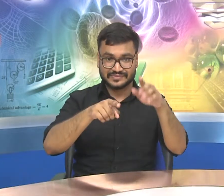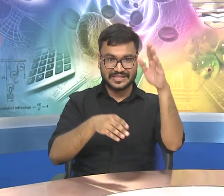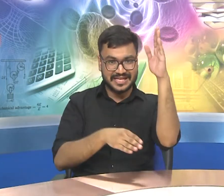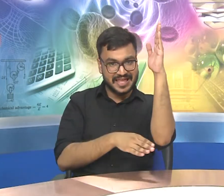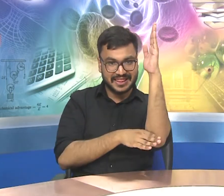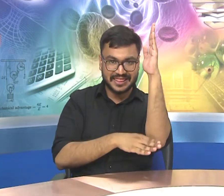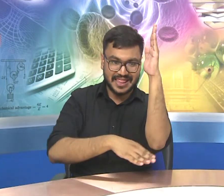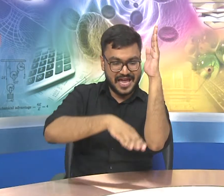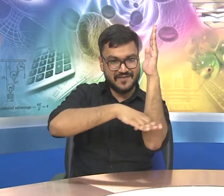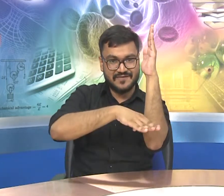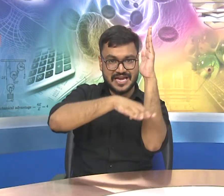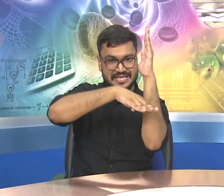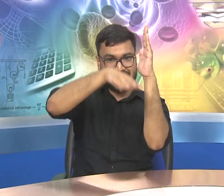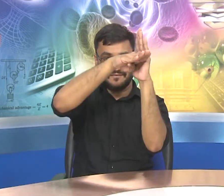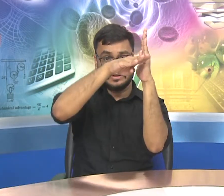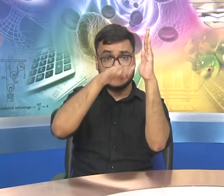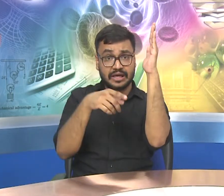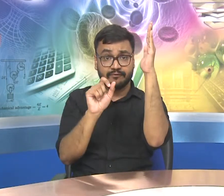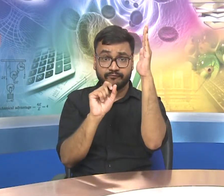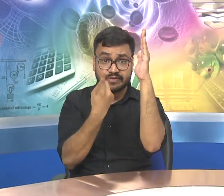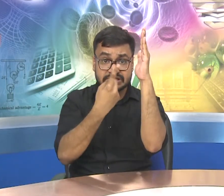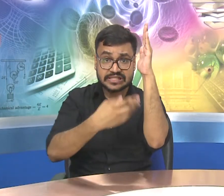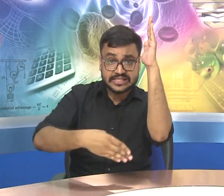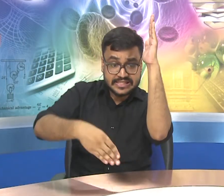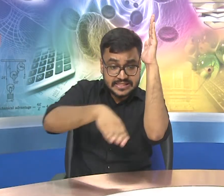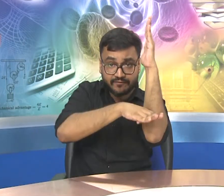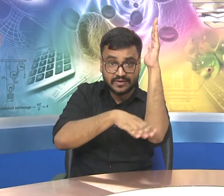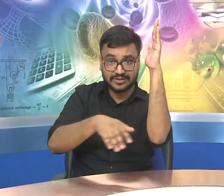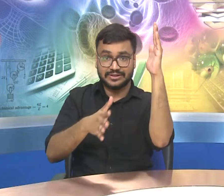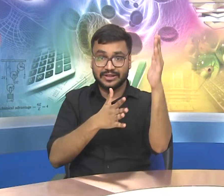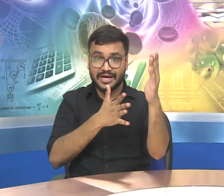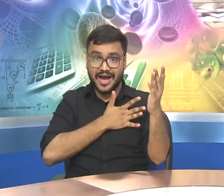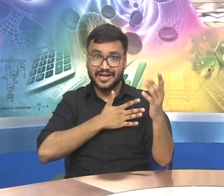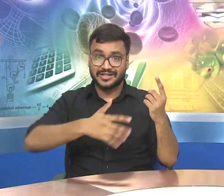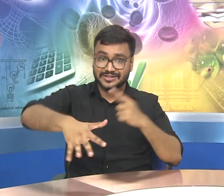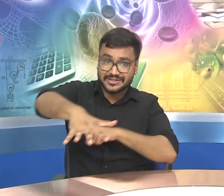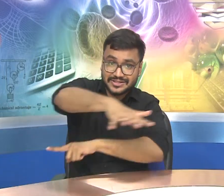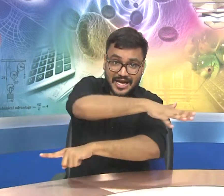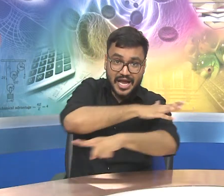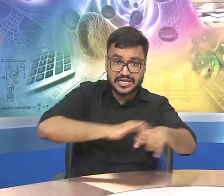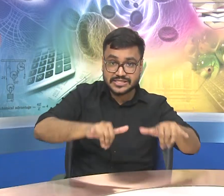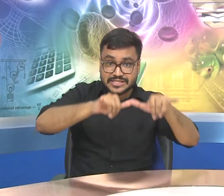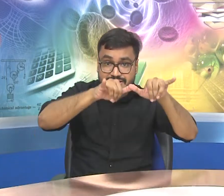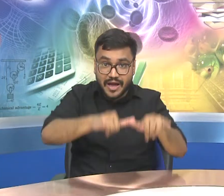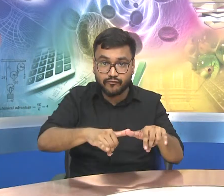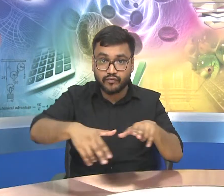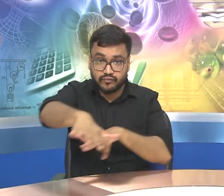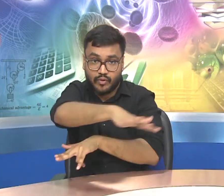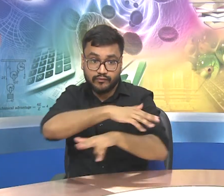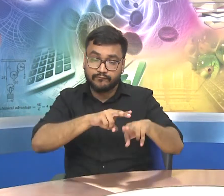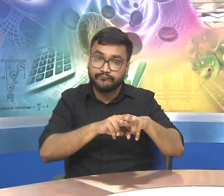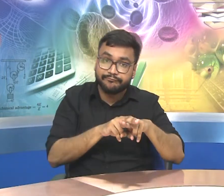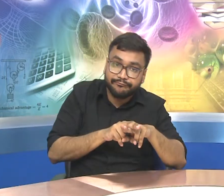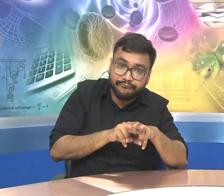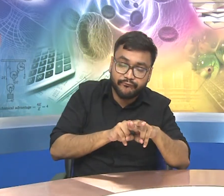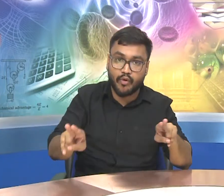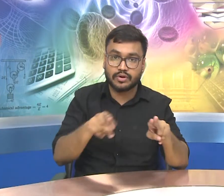They are pyramid in shape and they are of three types. The producers make